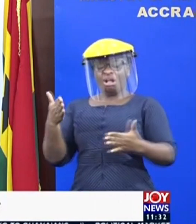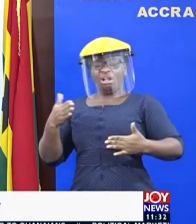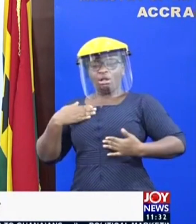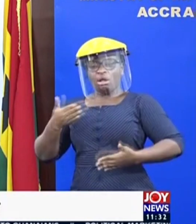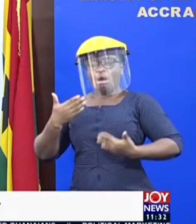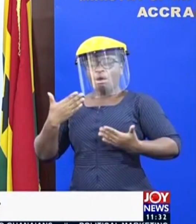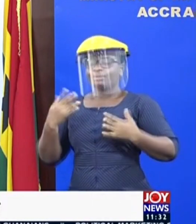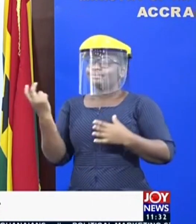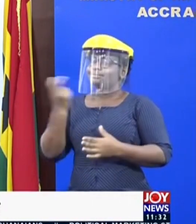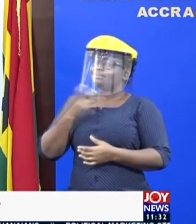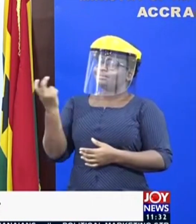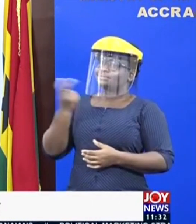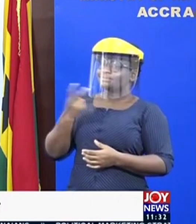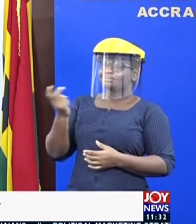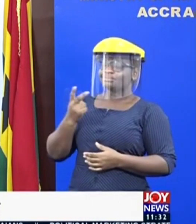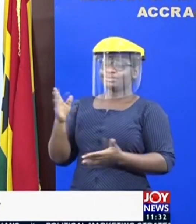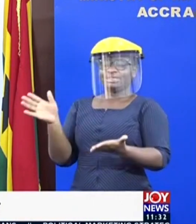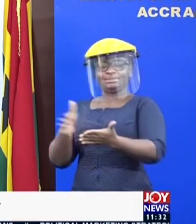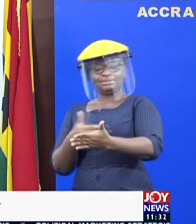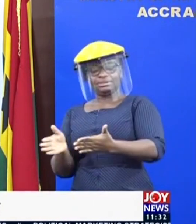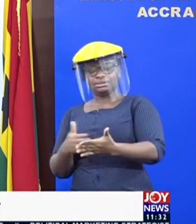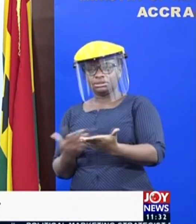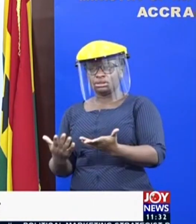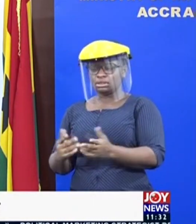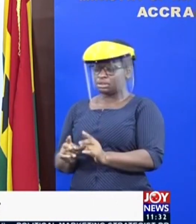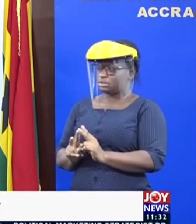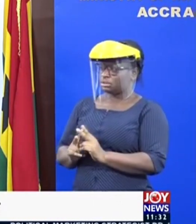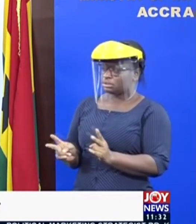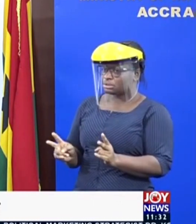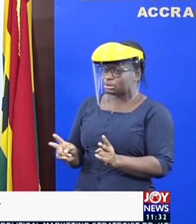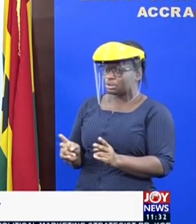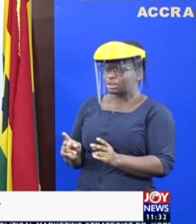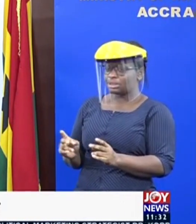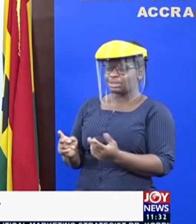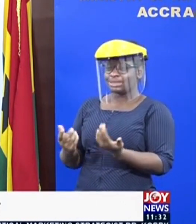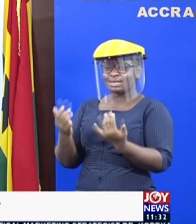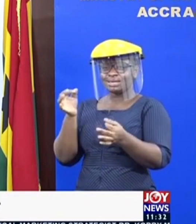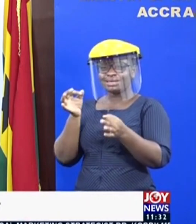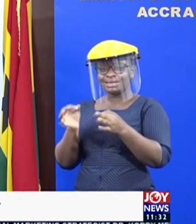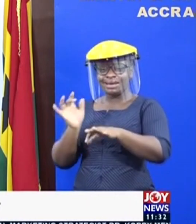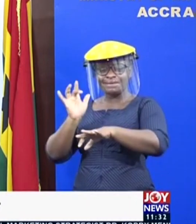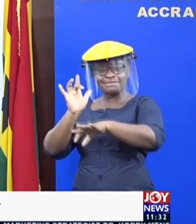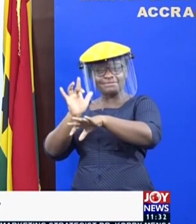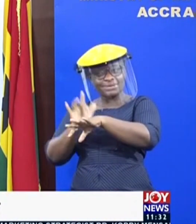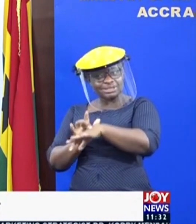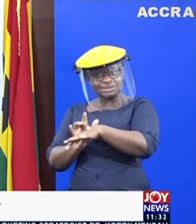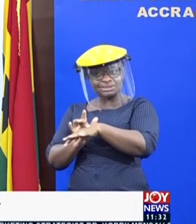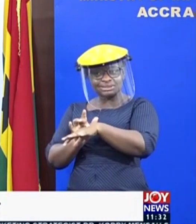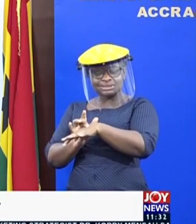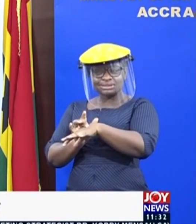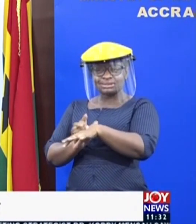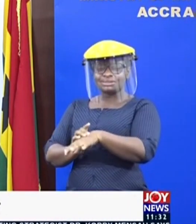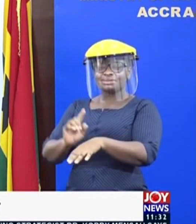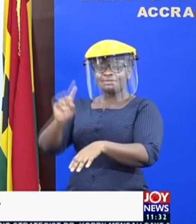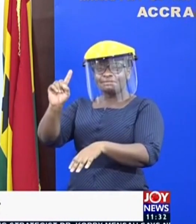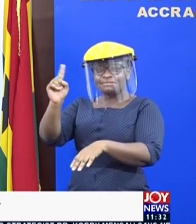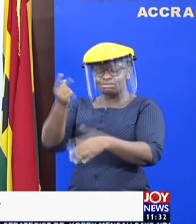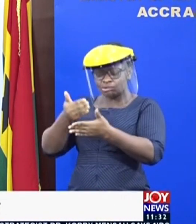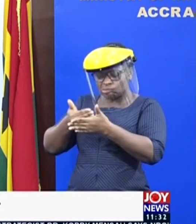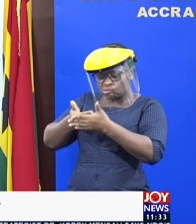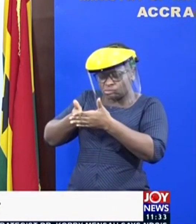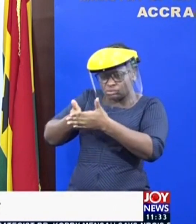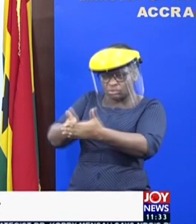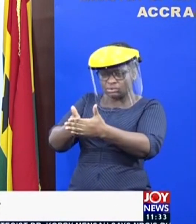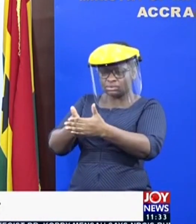your speaking, your singing, etc. And so the risk of infection is first by close